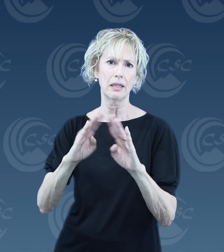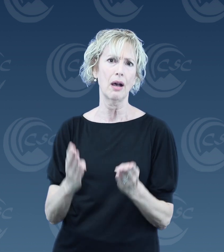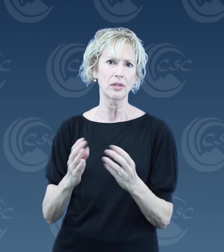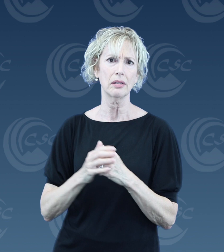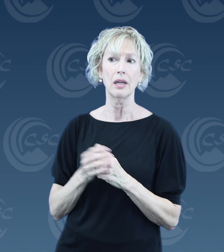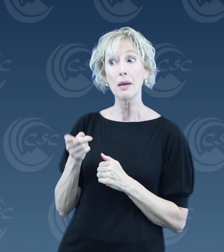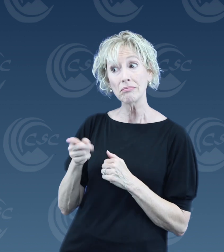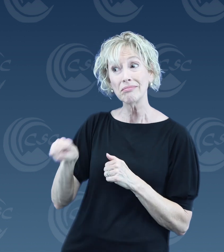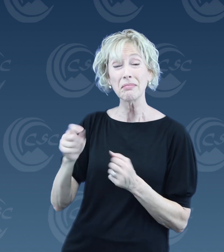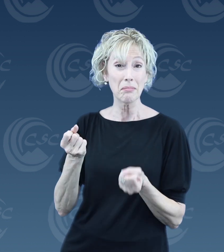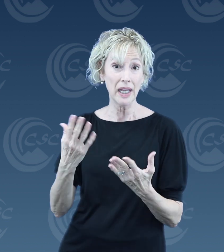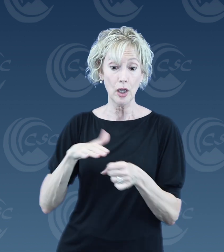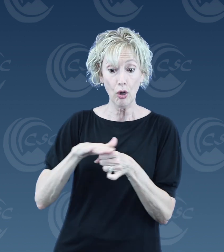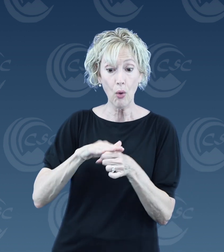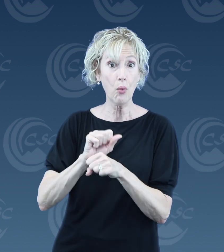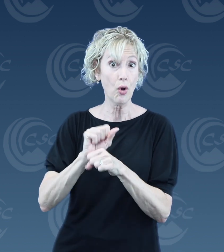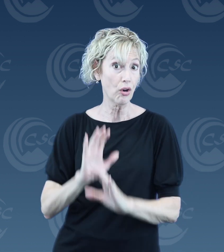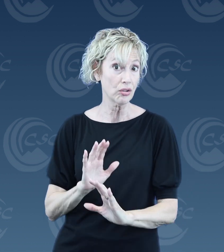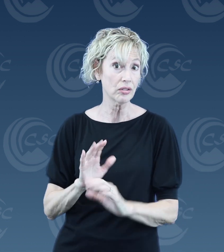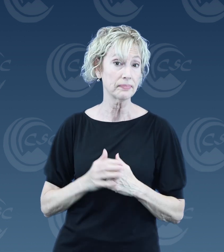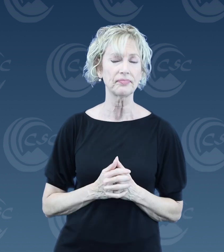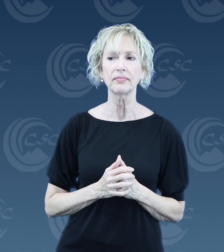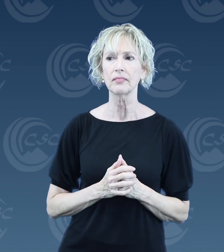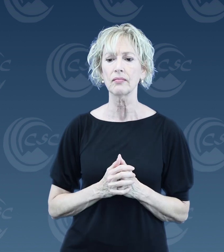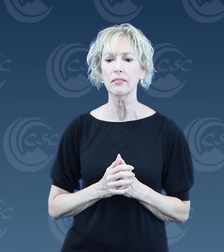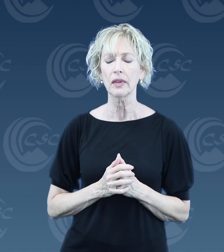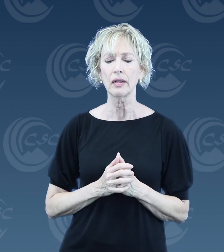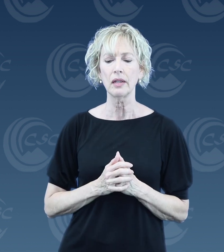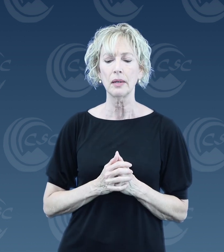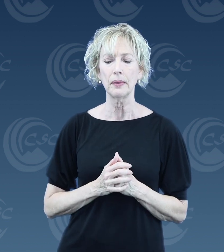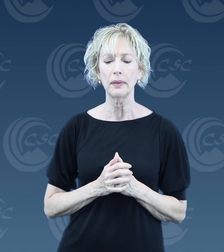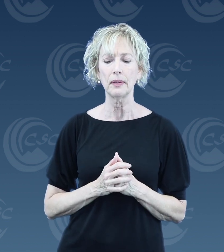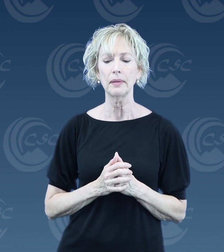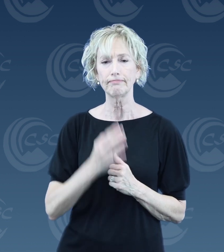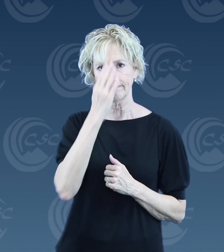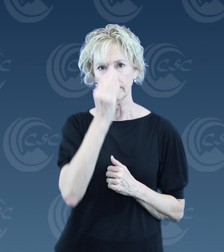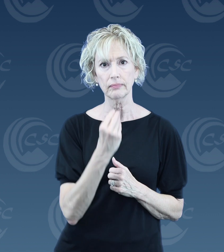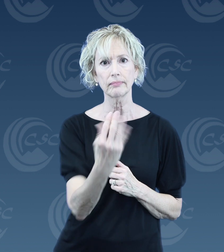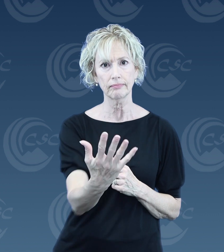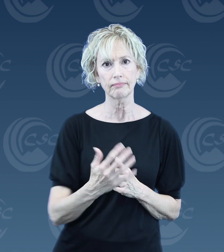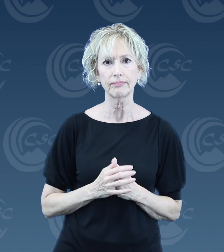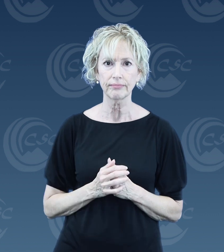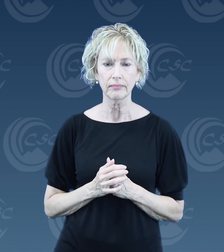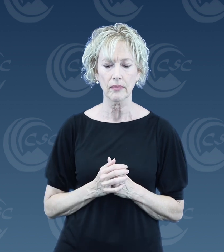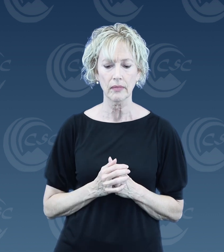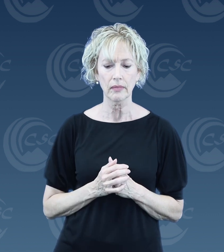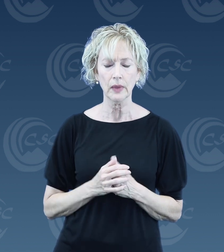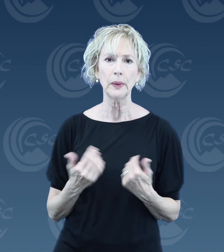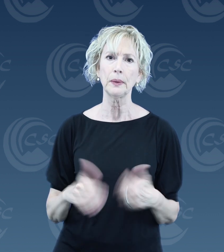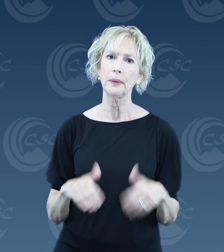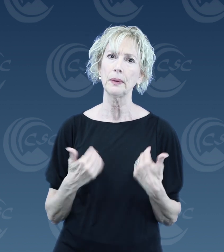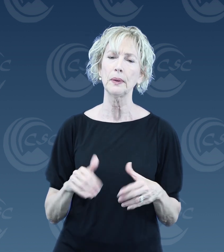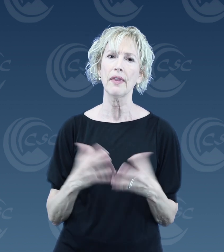of these individuals are local workers, so we want them to work there carefully. I want to say this to everyone. There's a